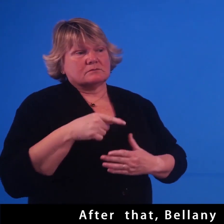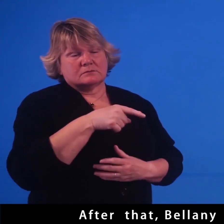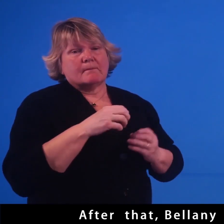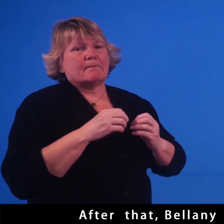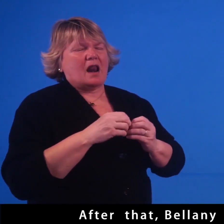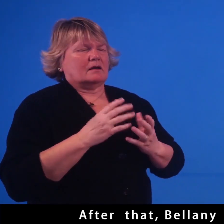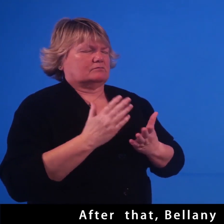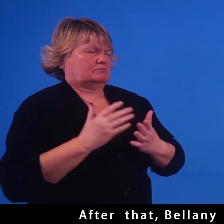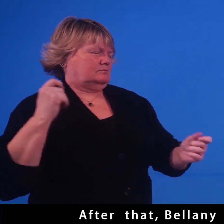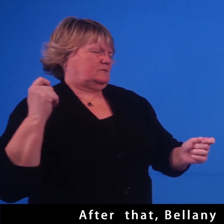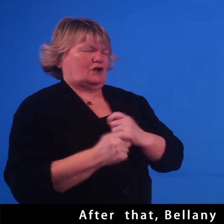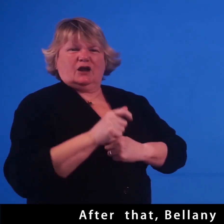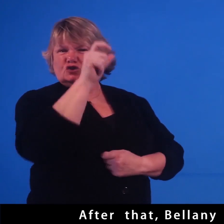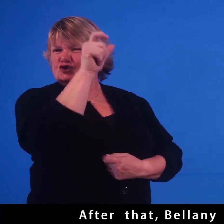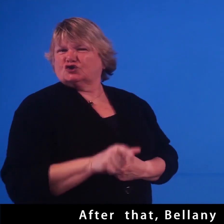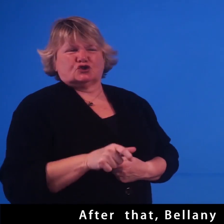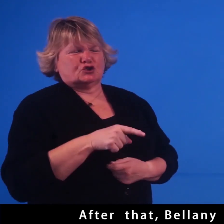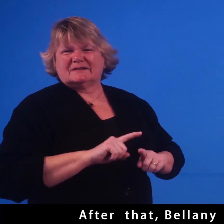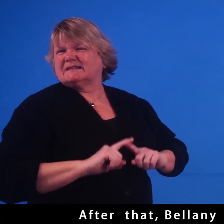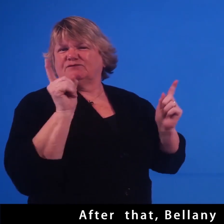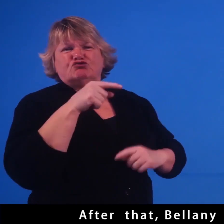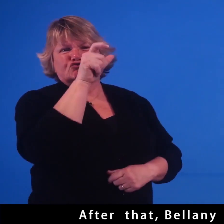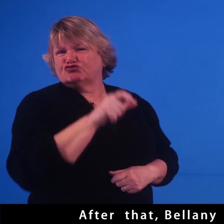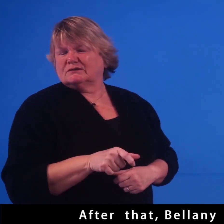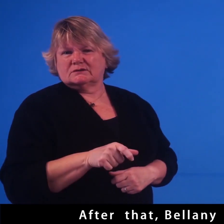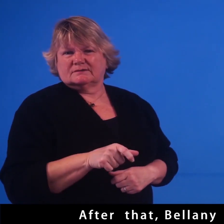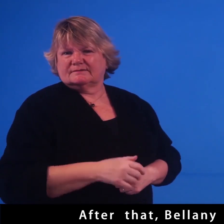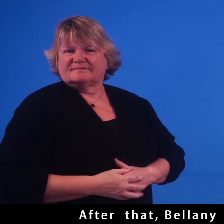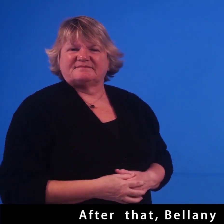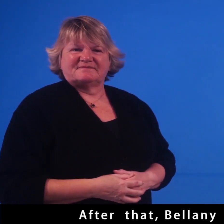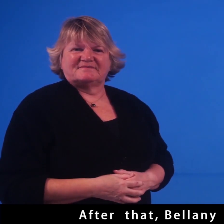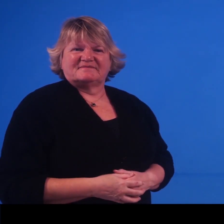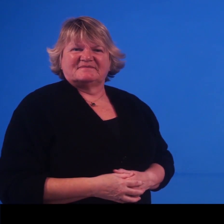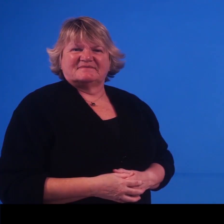After that, Bellany was a changed man.